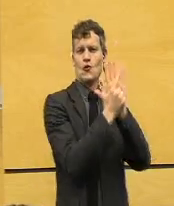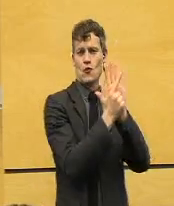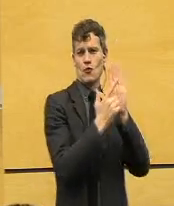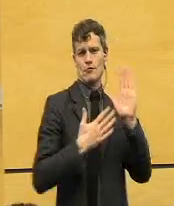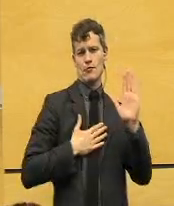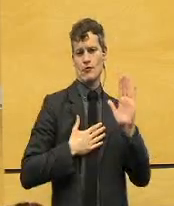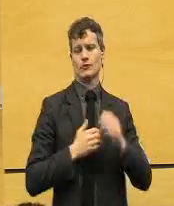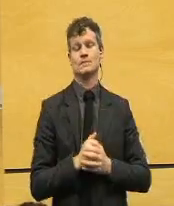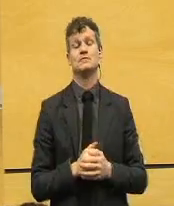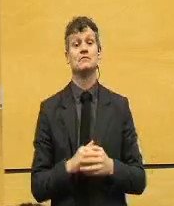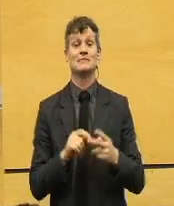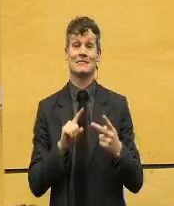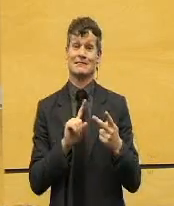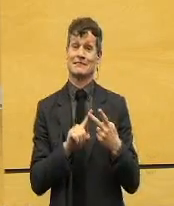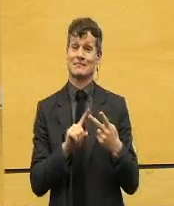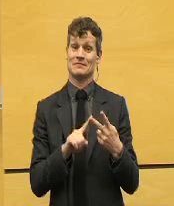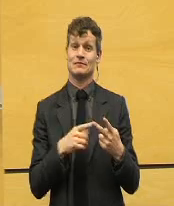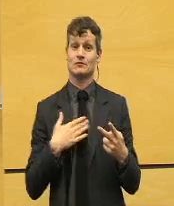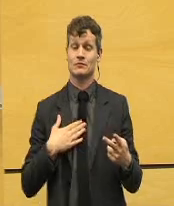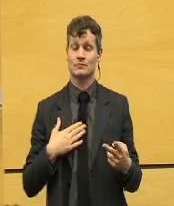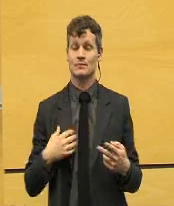we